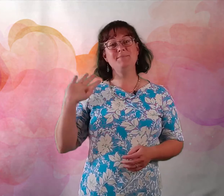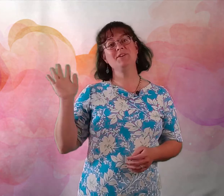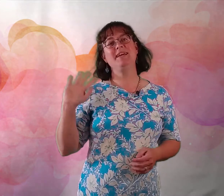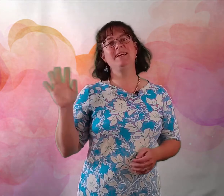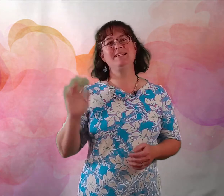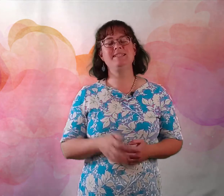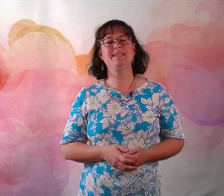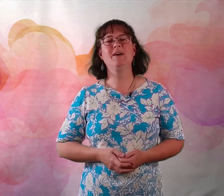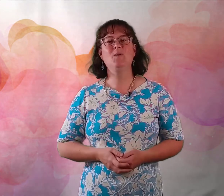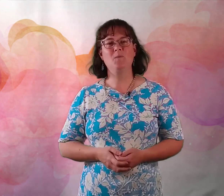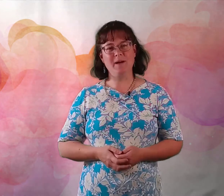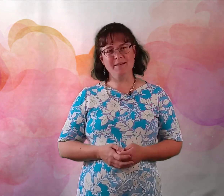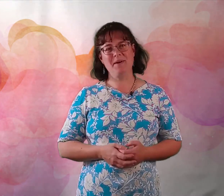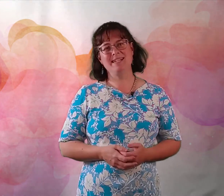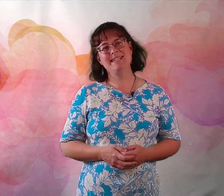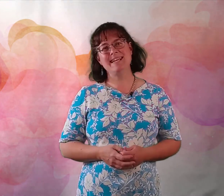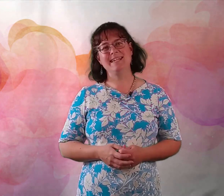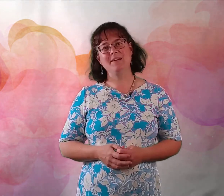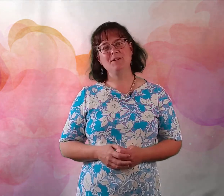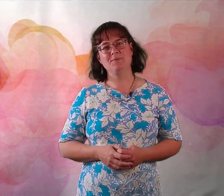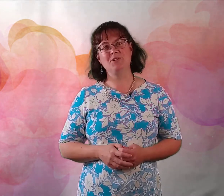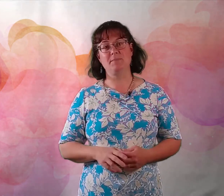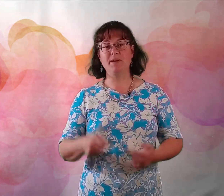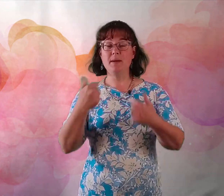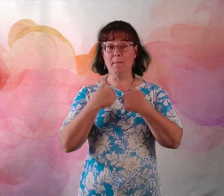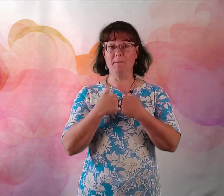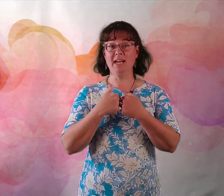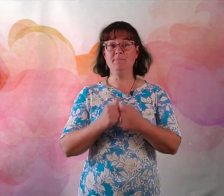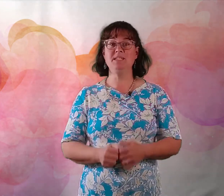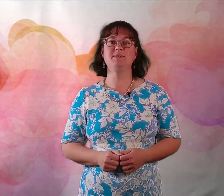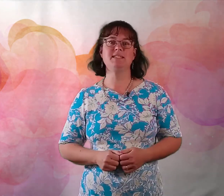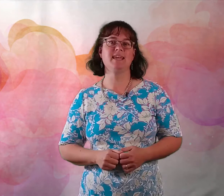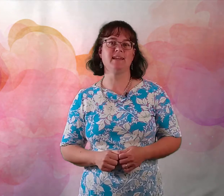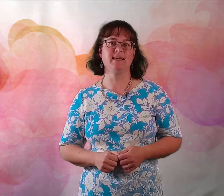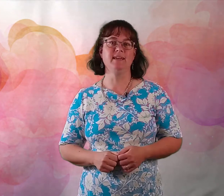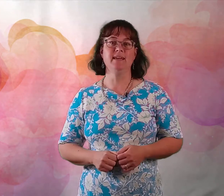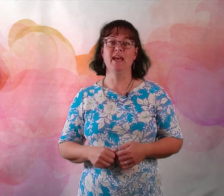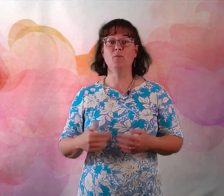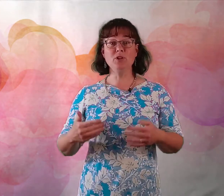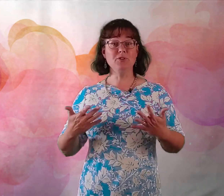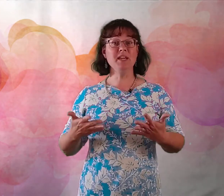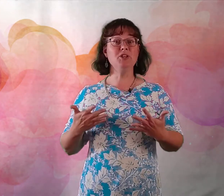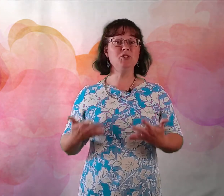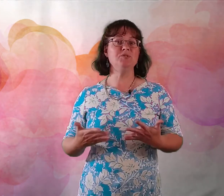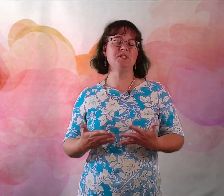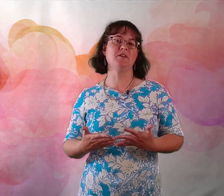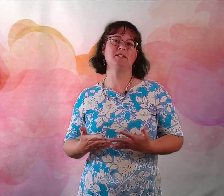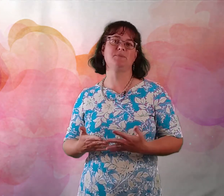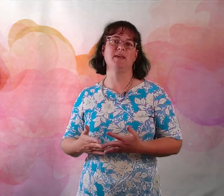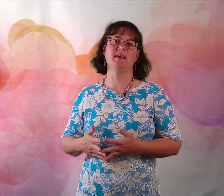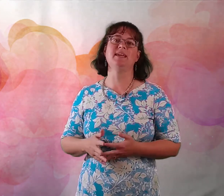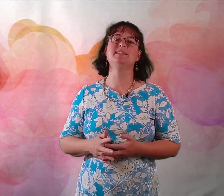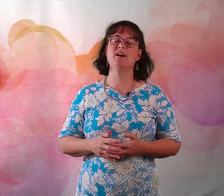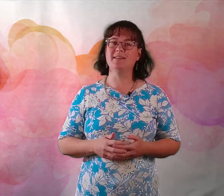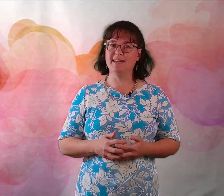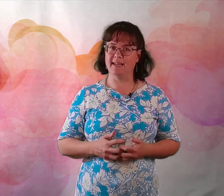Redeemer kids! Welcome back to Sign Language Worship. My name is Mrs. Kelly, and we're learning a new song this week. It's called King